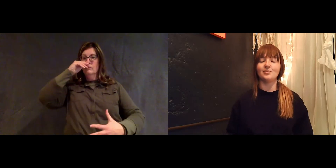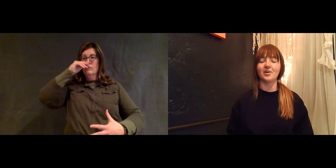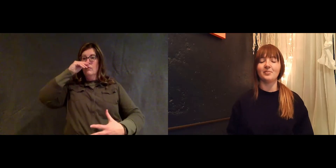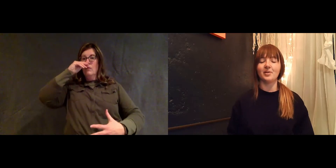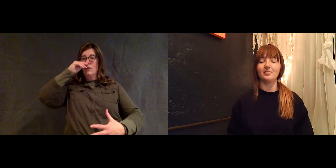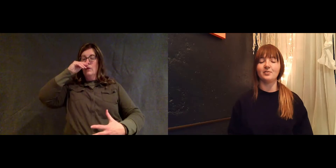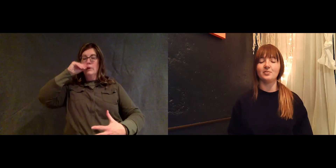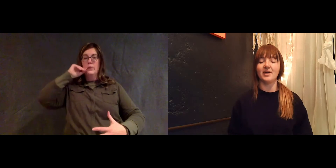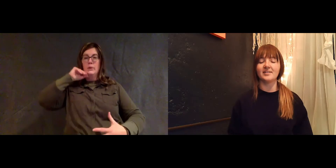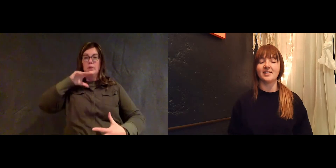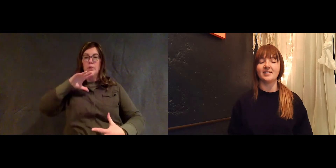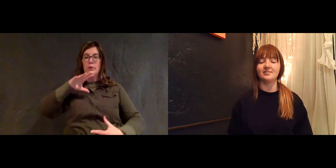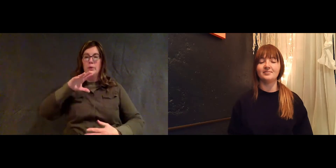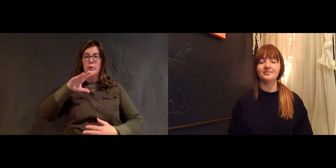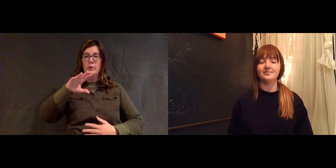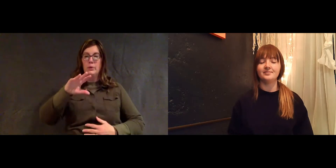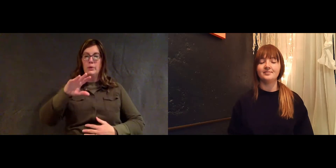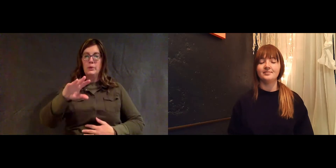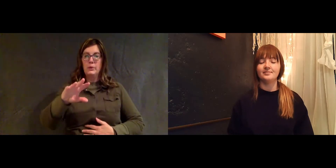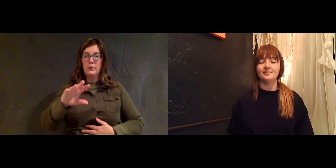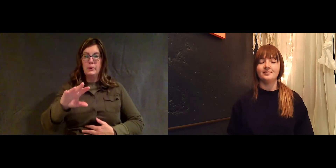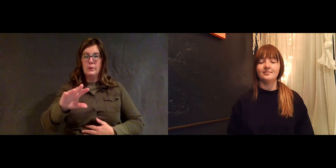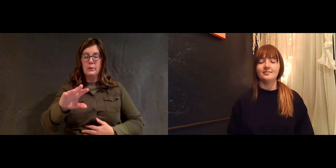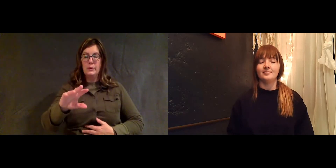2 more, big full breaths in.